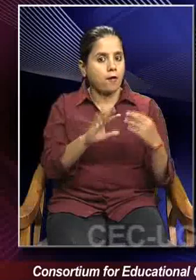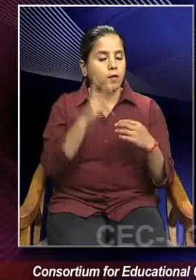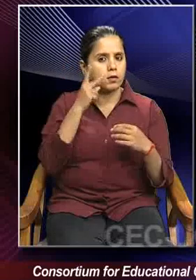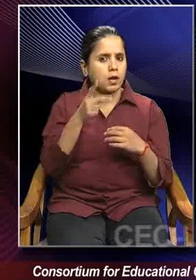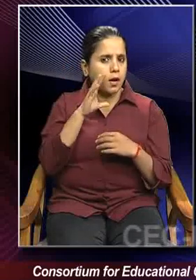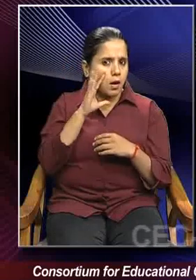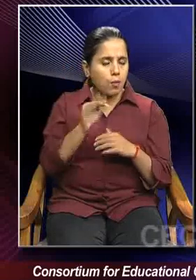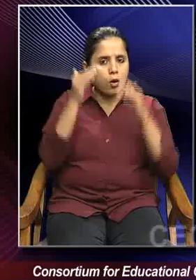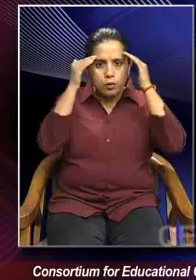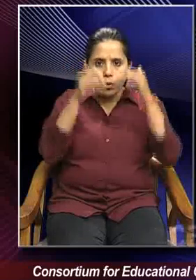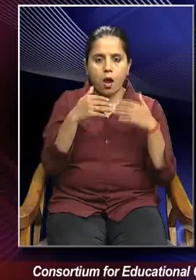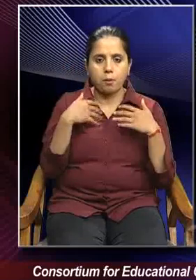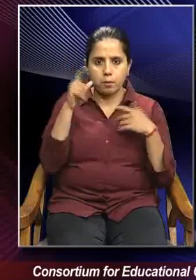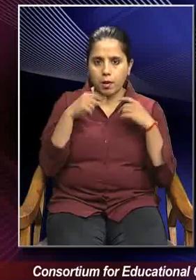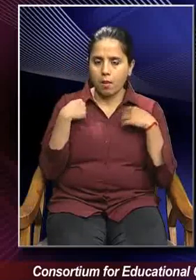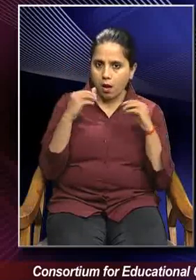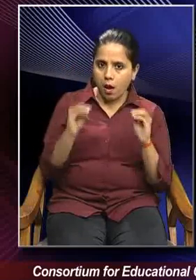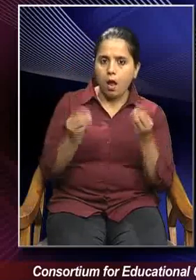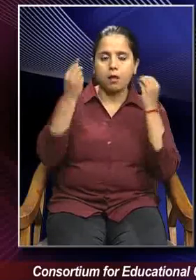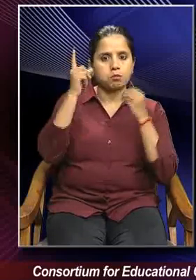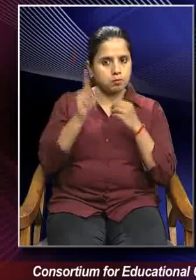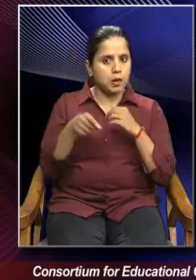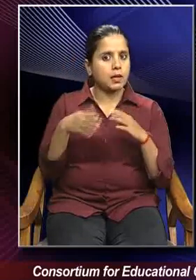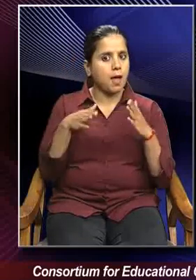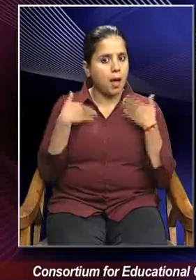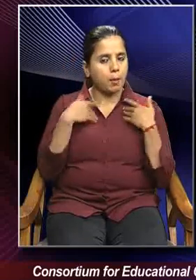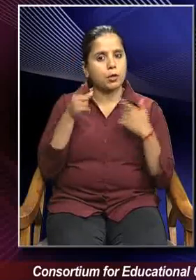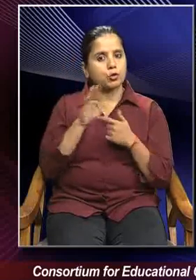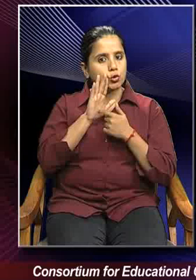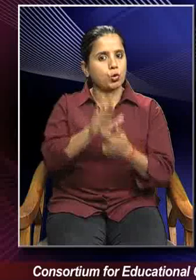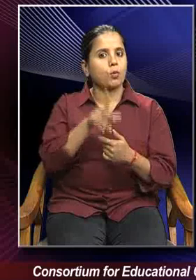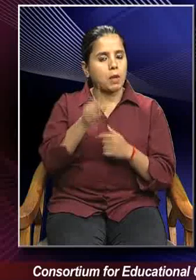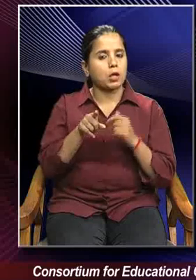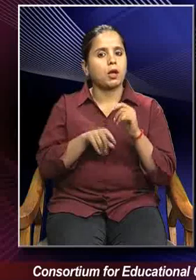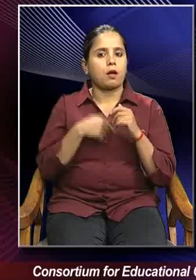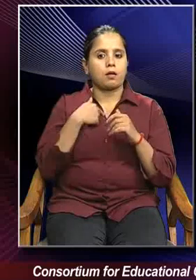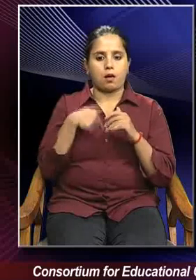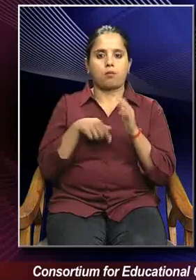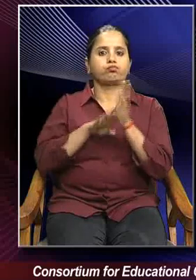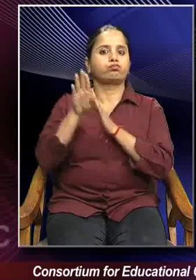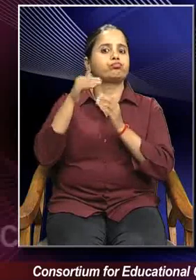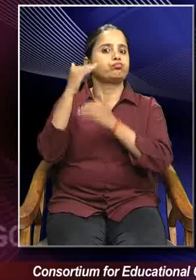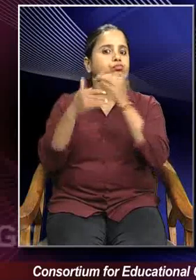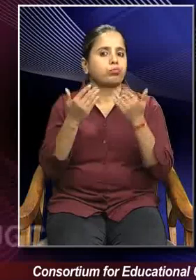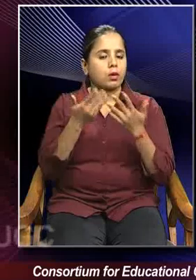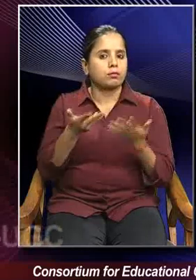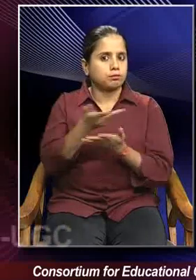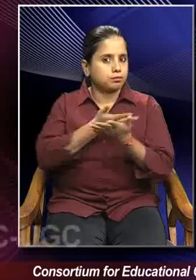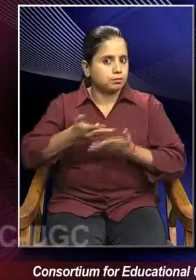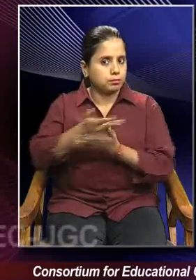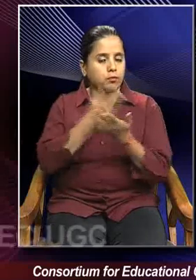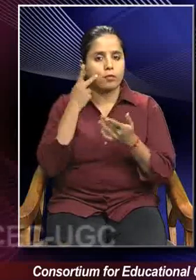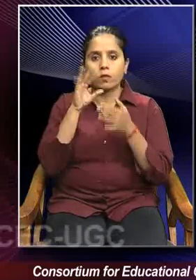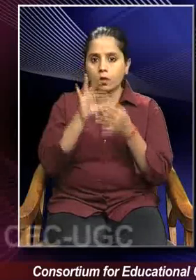emphasizing the well-being and happiness as the indicators of growth. Discussions